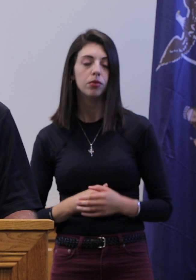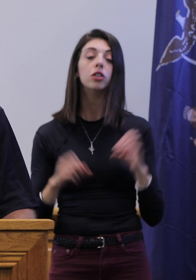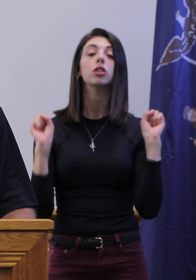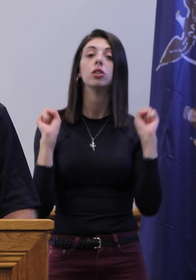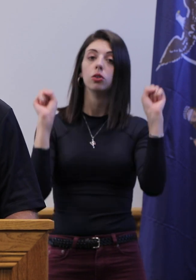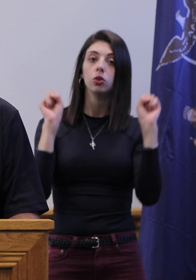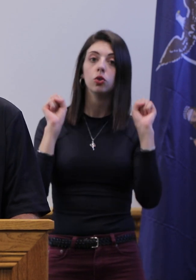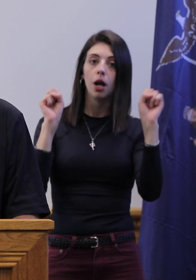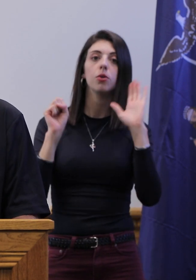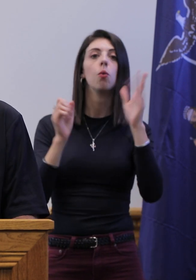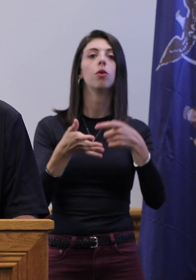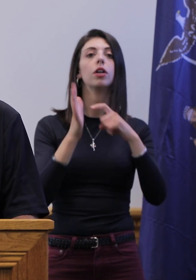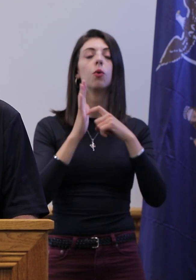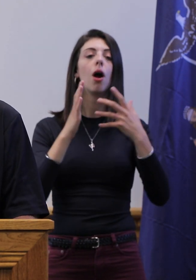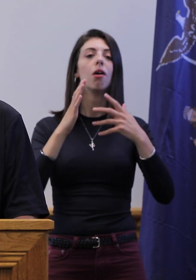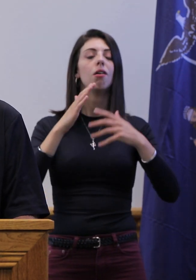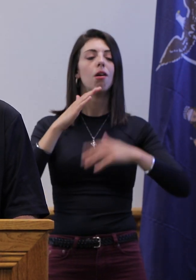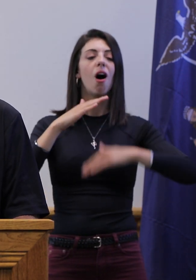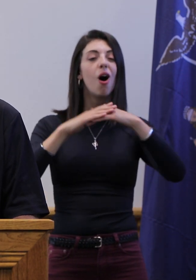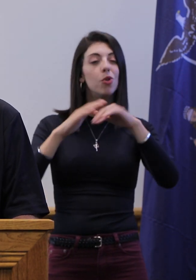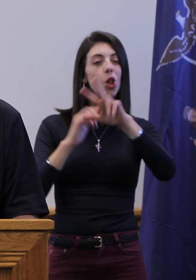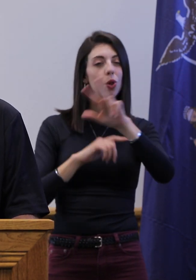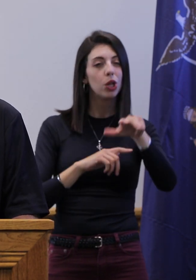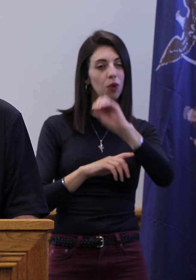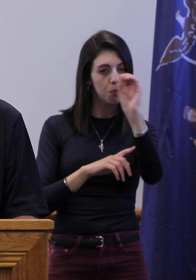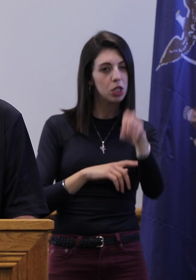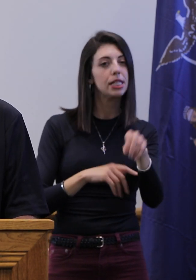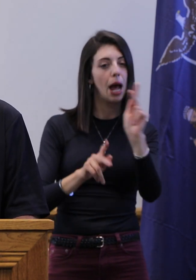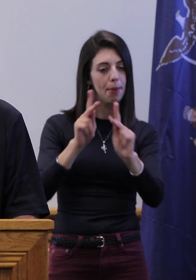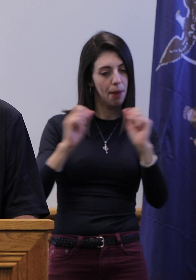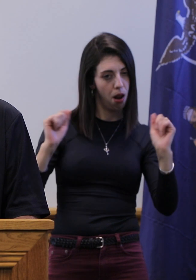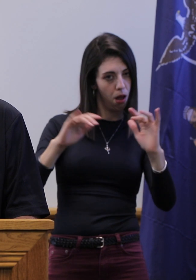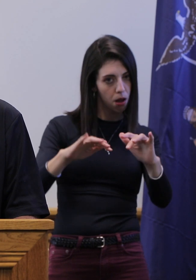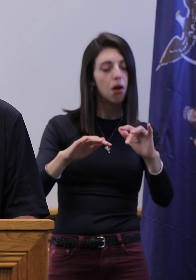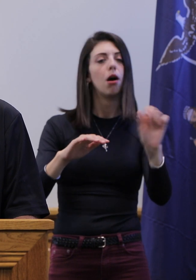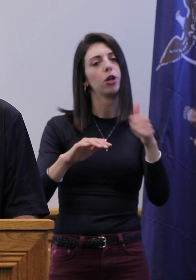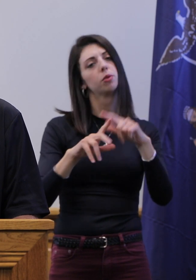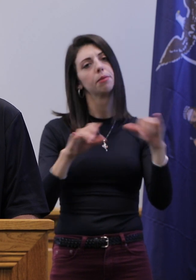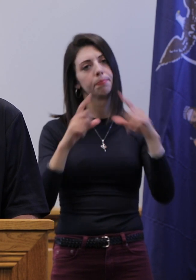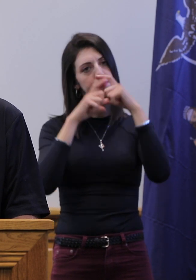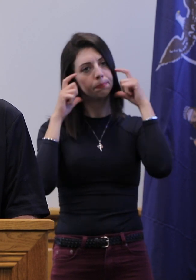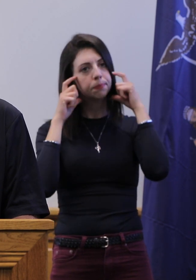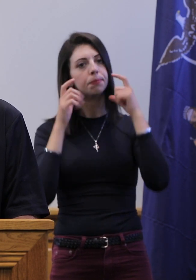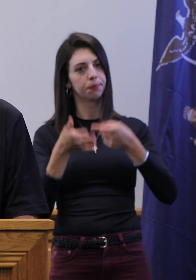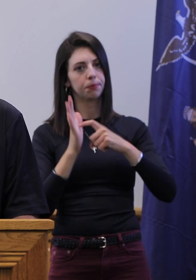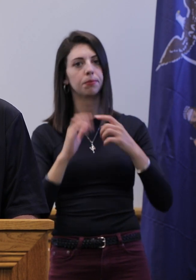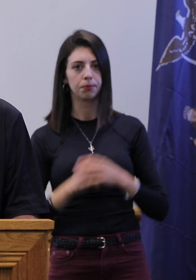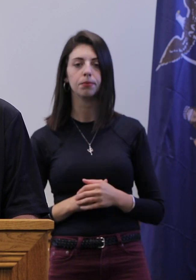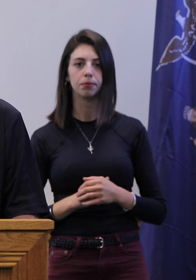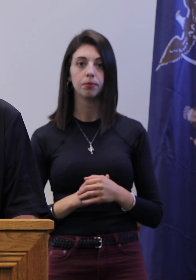fitness centers will have a 33% capacity limit, and face coverings will be required.